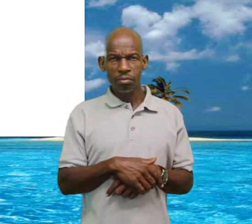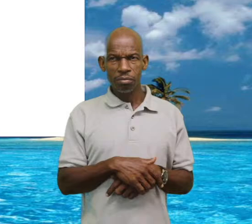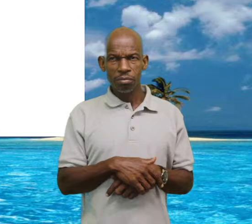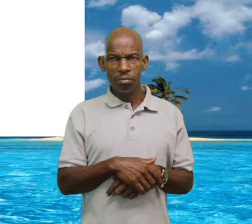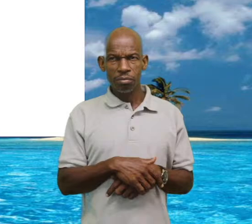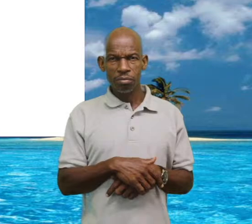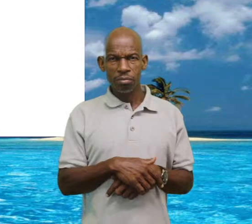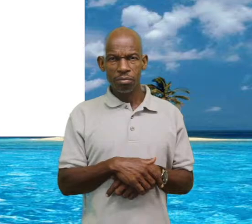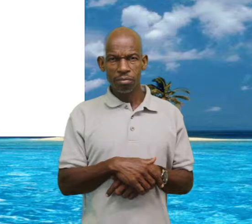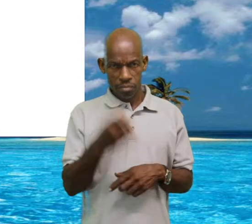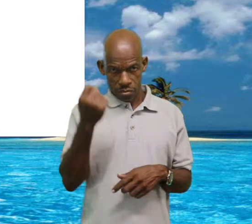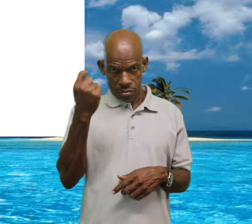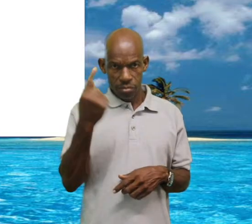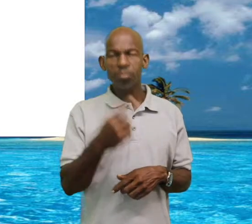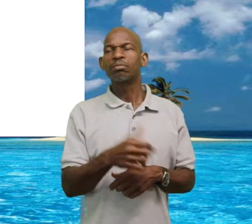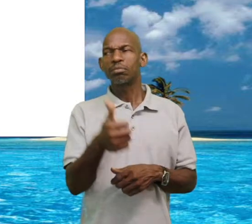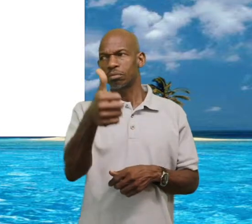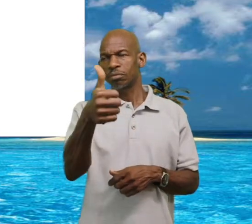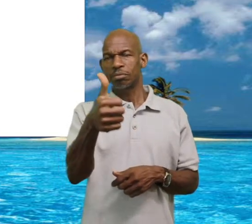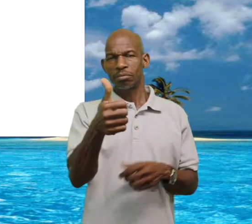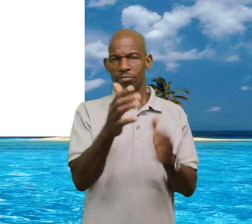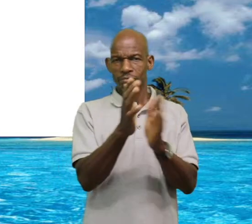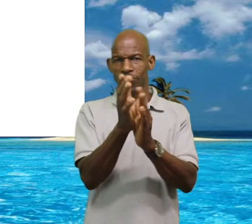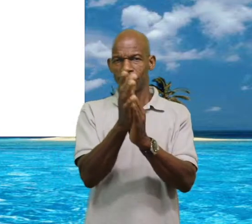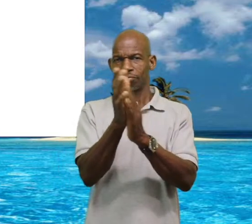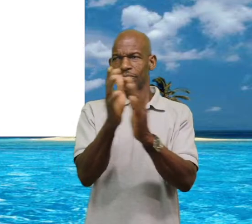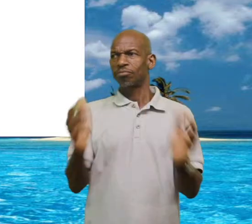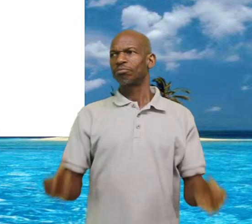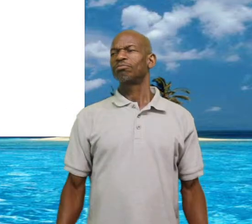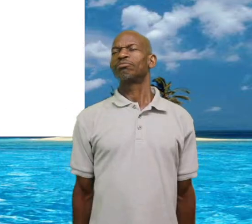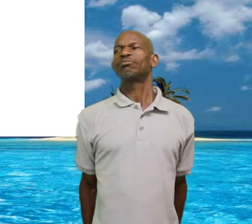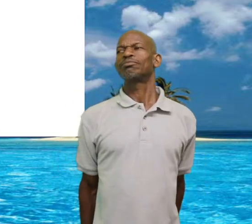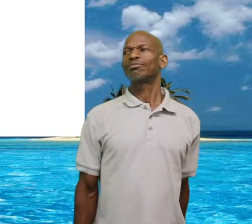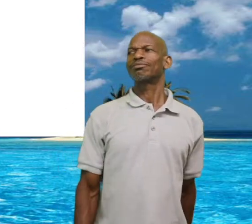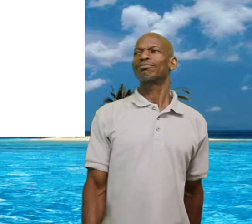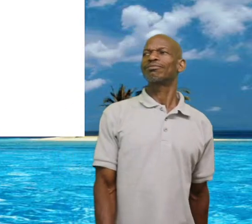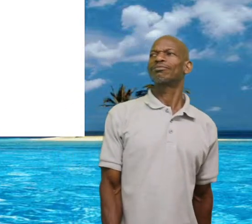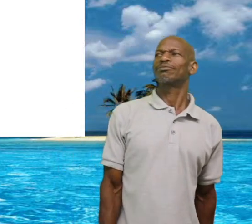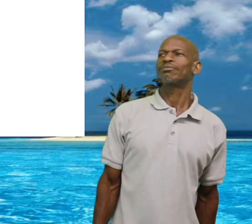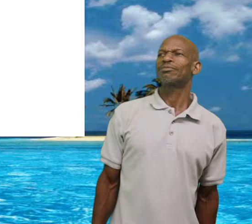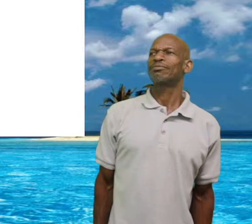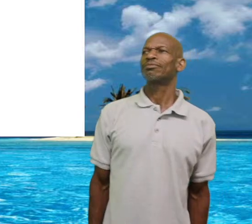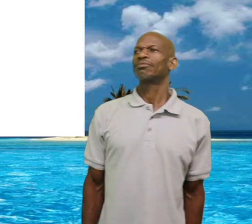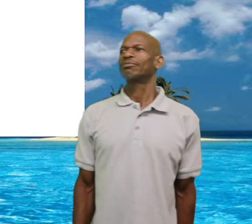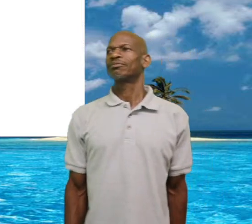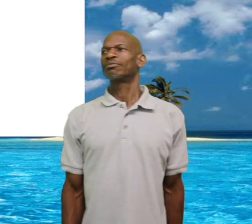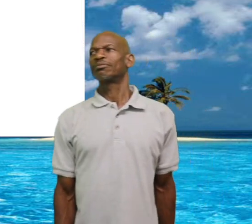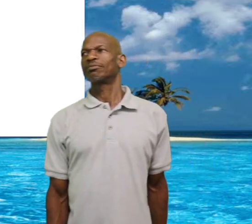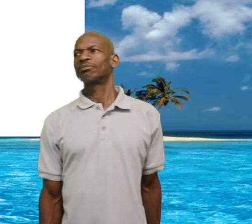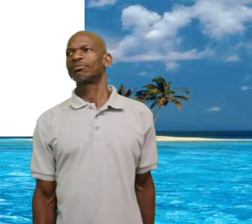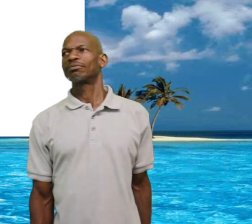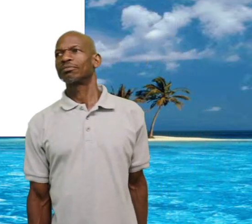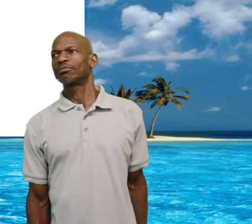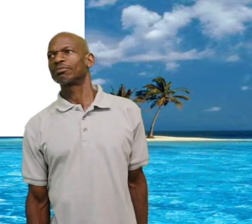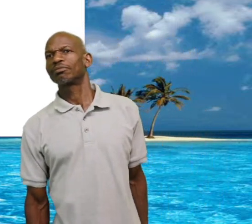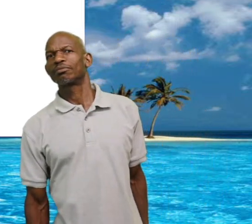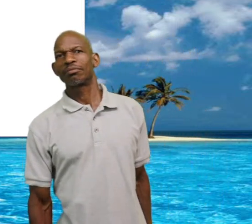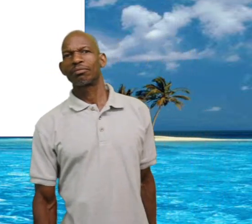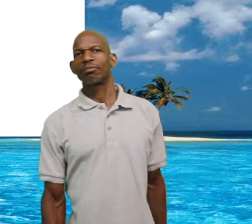Yes, you're understanding? Okay, thanks. Like that. Okay, so if we're doing a